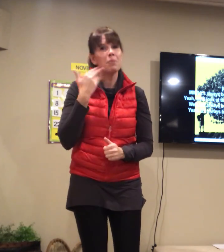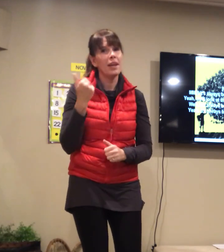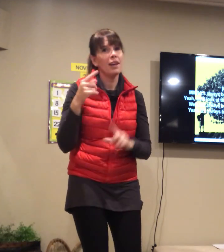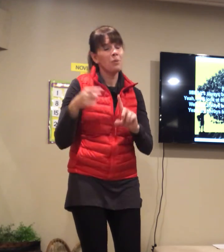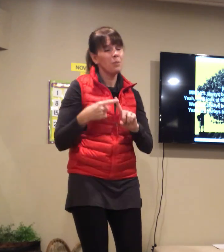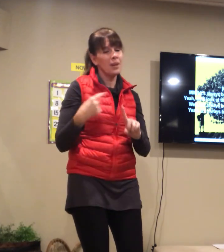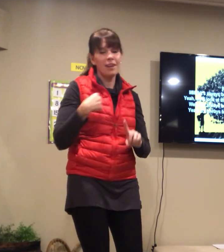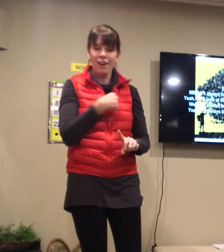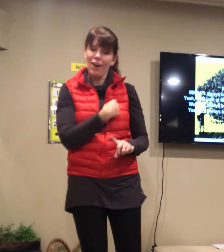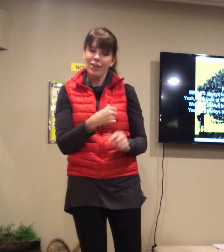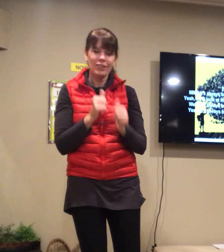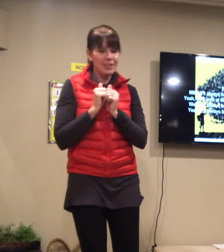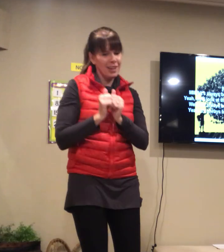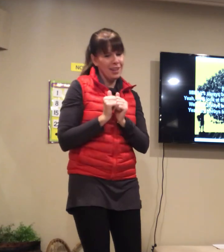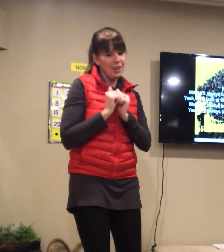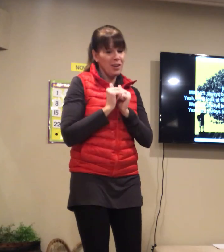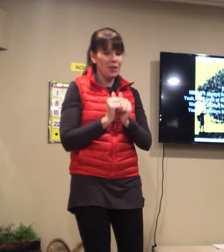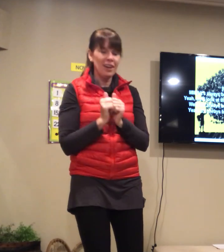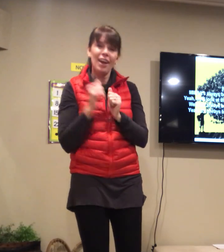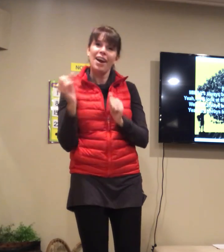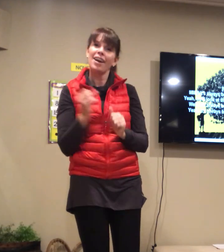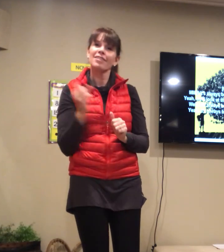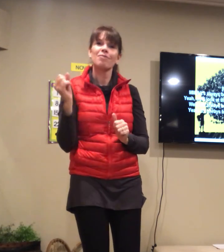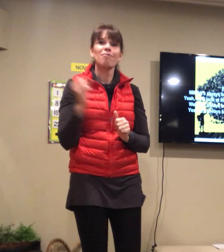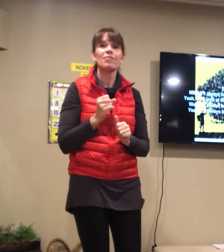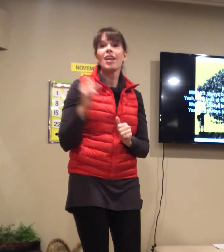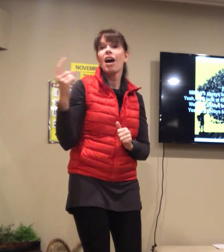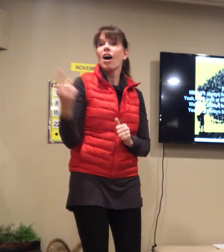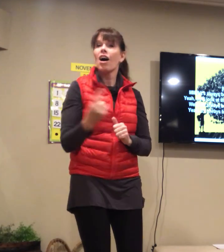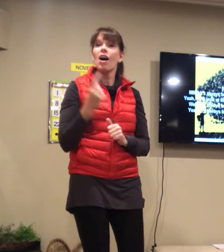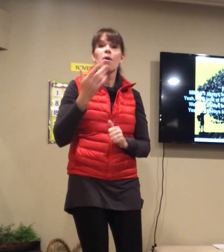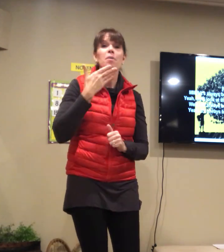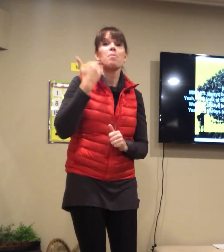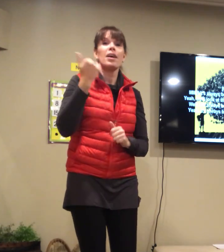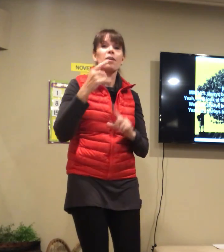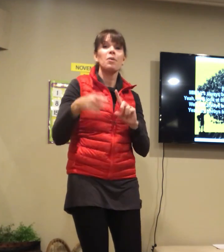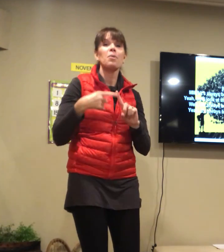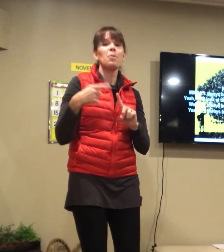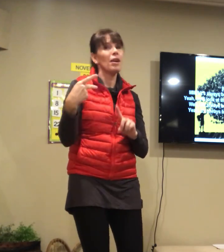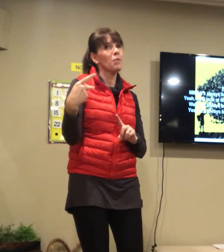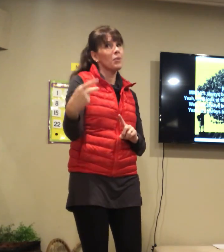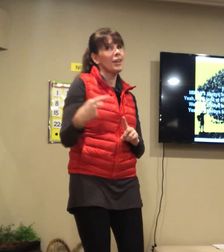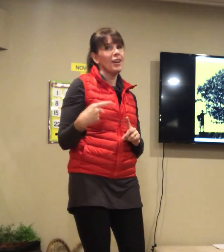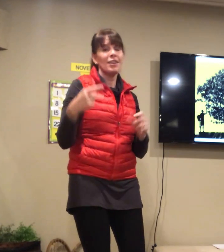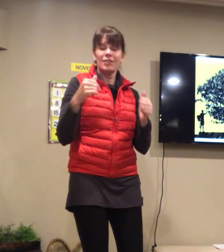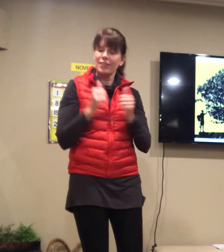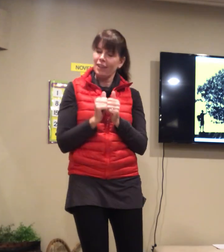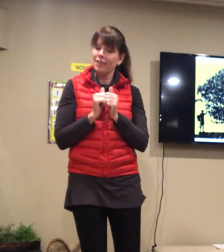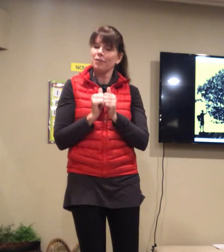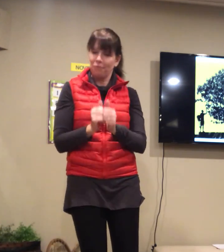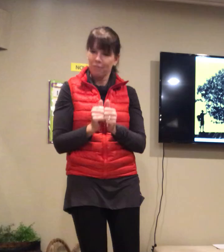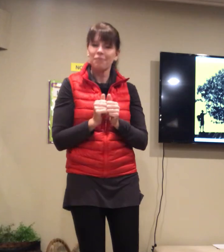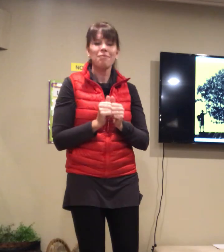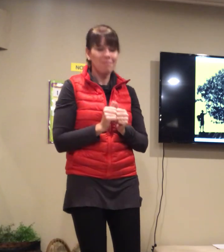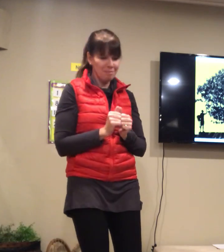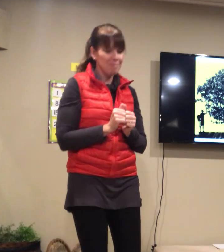we're together. Yeah, it's always better when we're together.